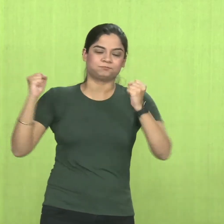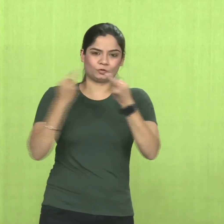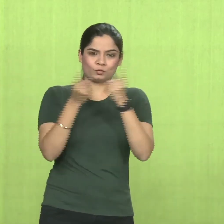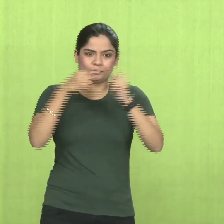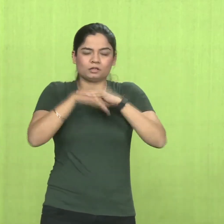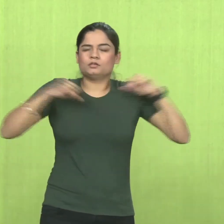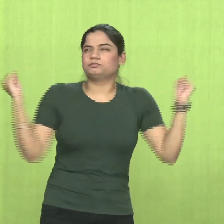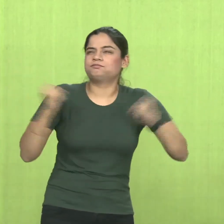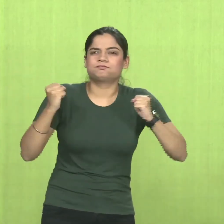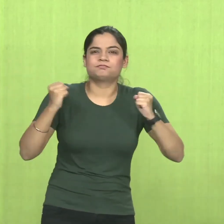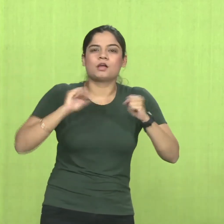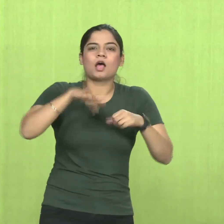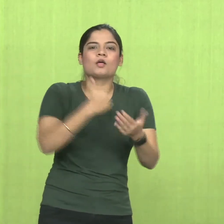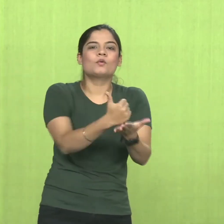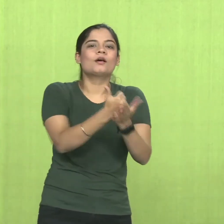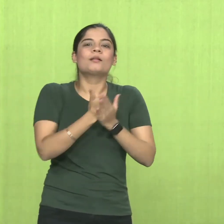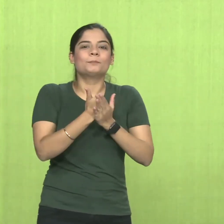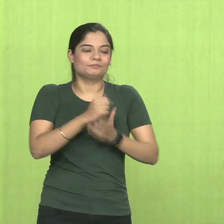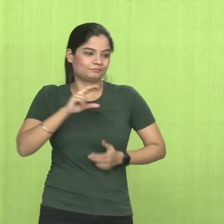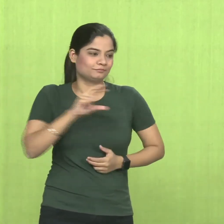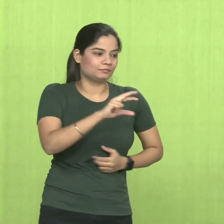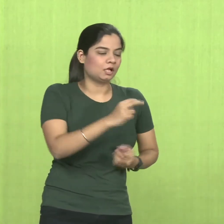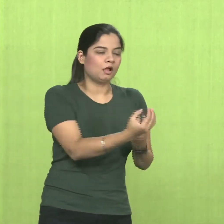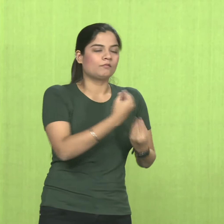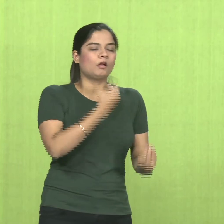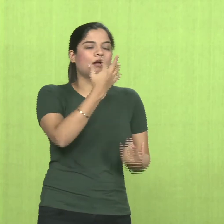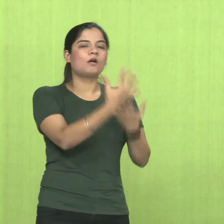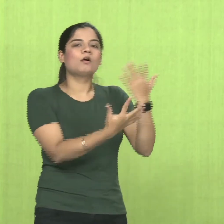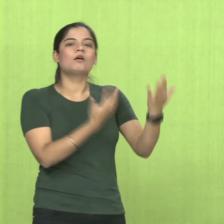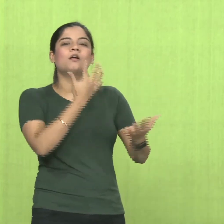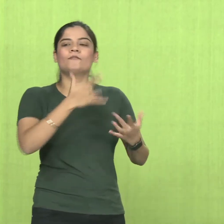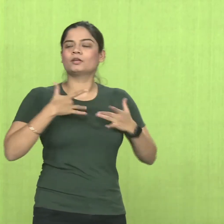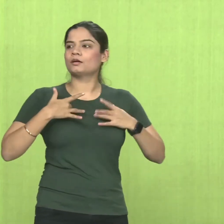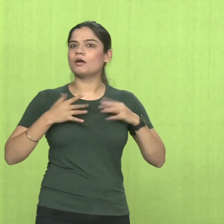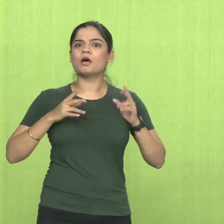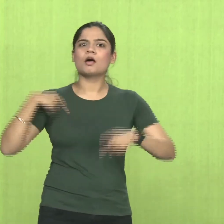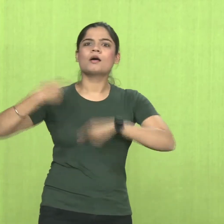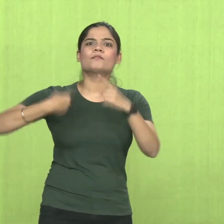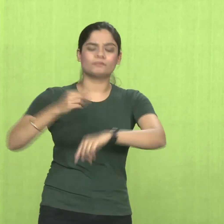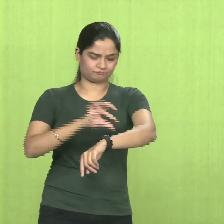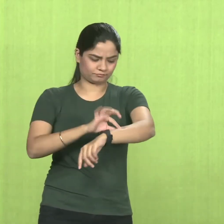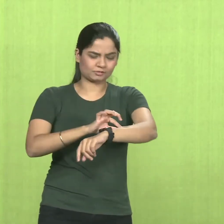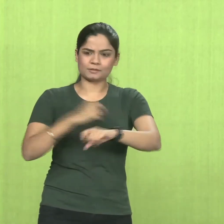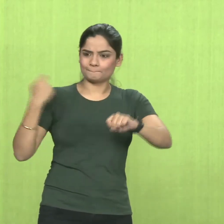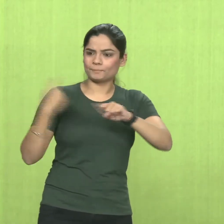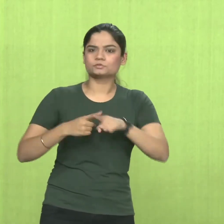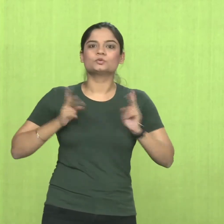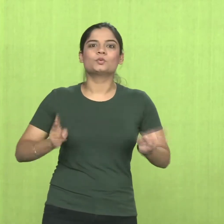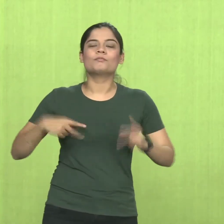cold, the room also gets cold a little. So heater helps us in maintaining the room temperature, the normal temperature that is suitable for